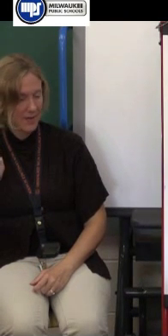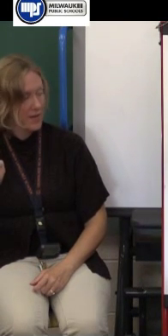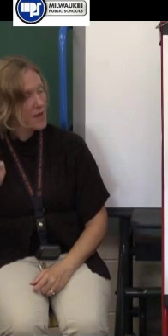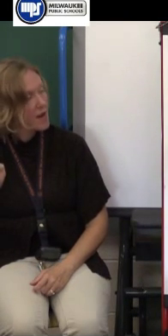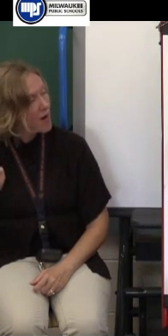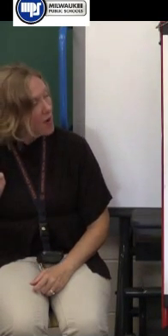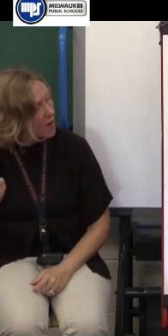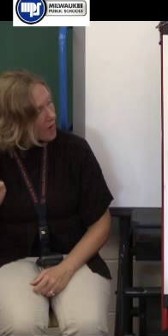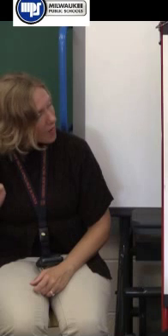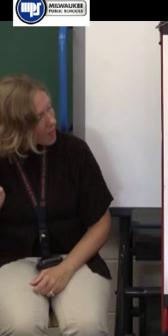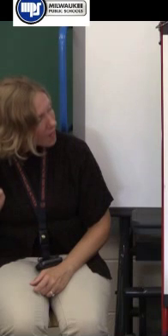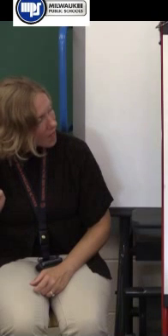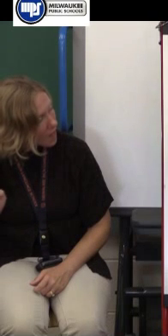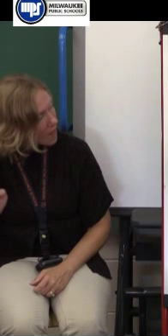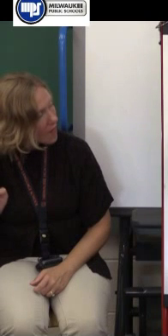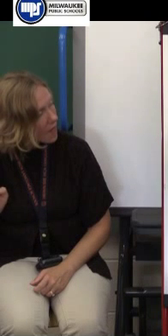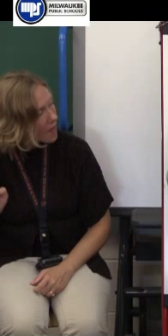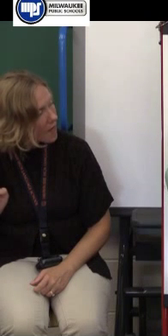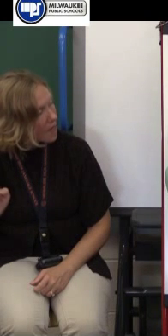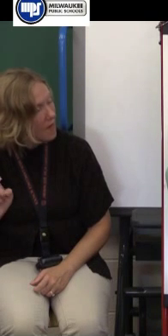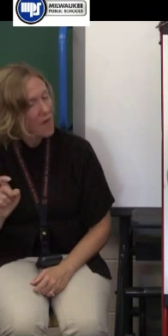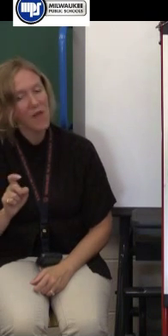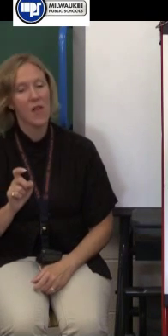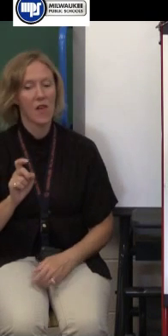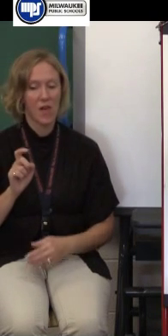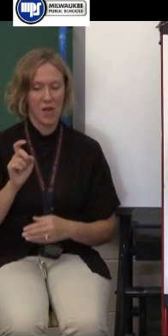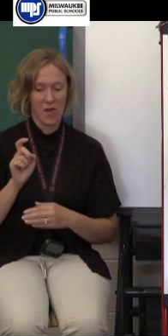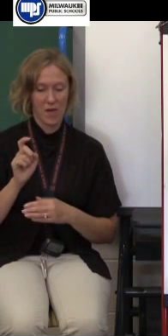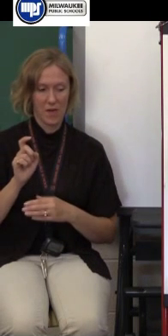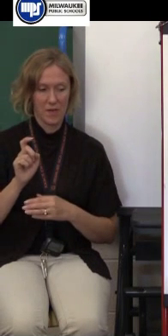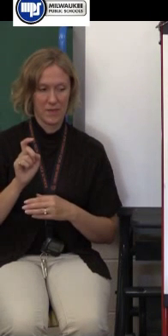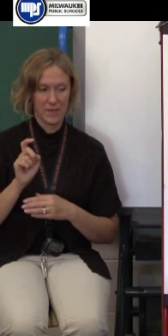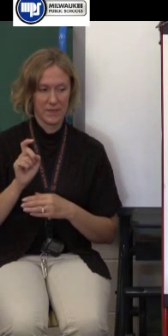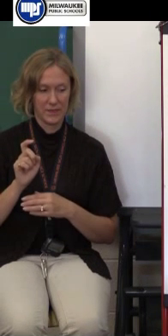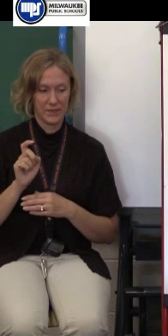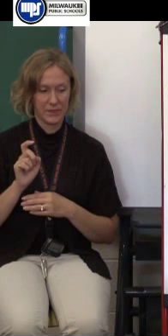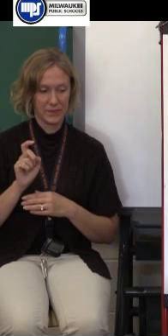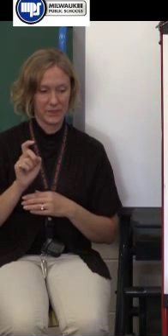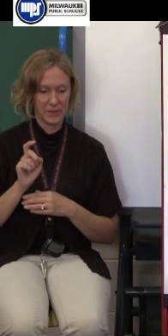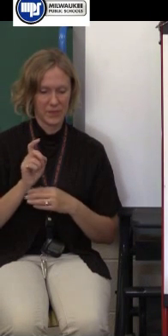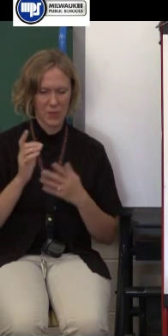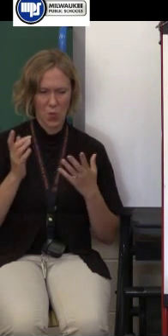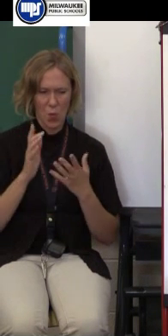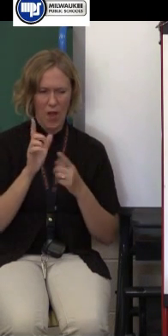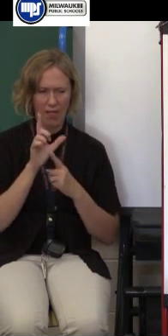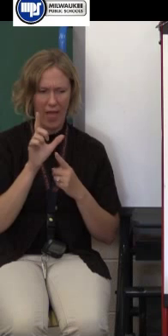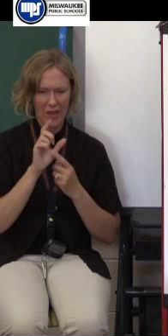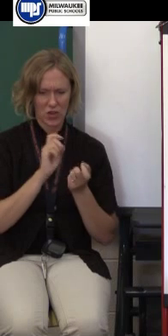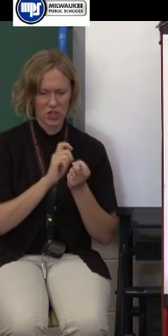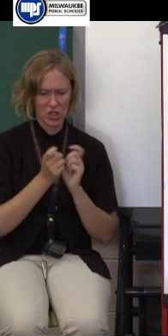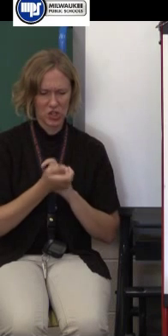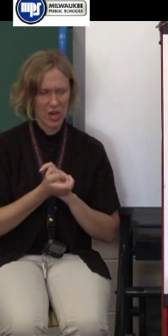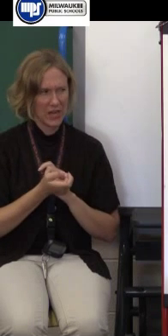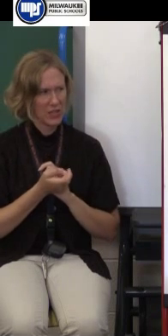Okay, so she's changing the N for add. Ooh, what letter is she going to